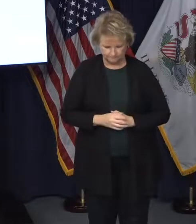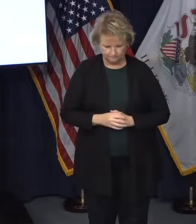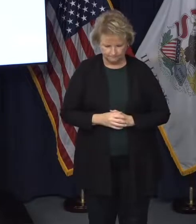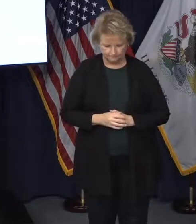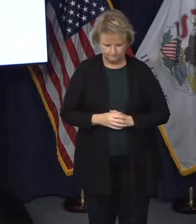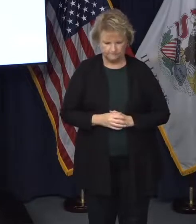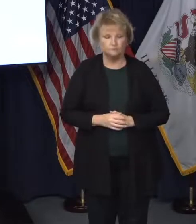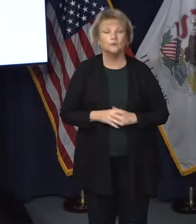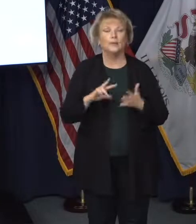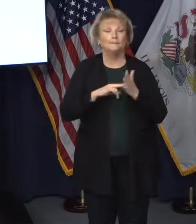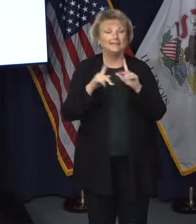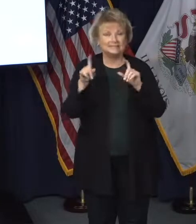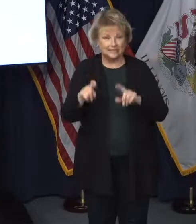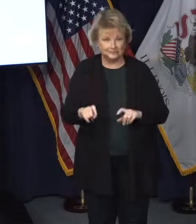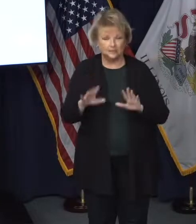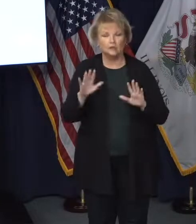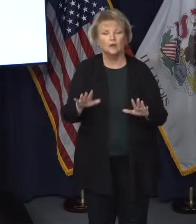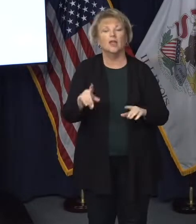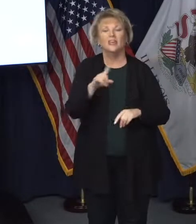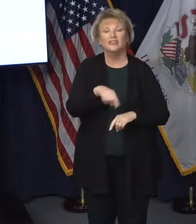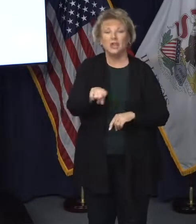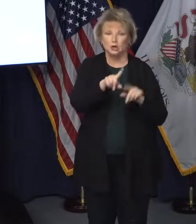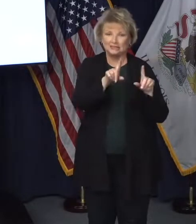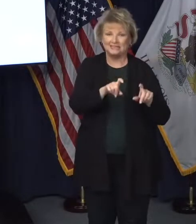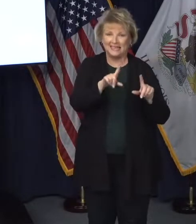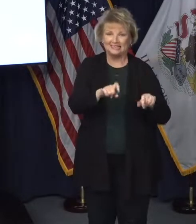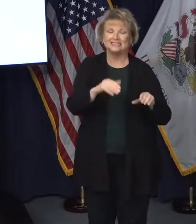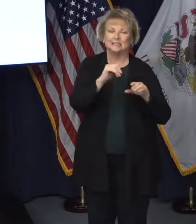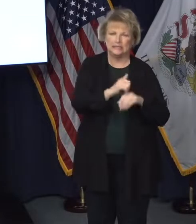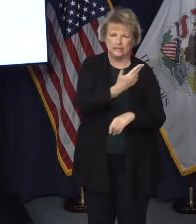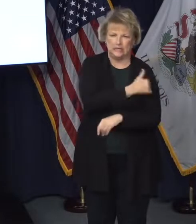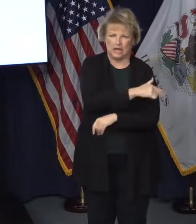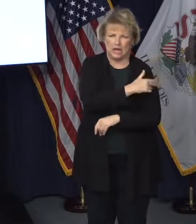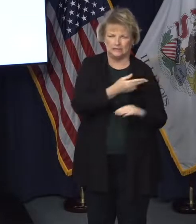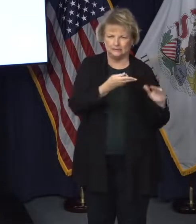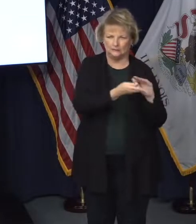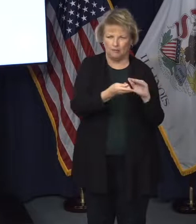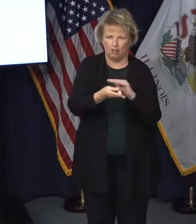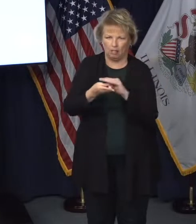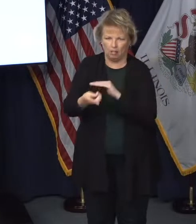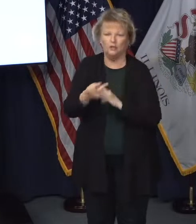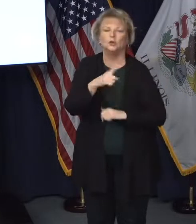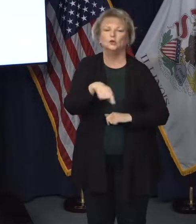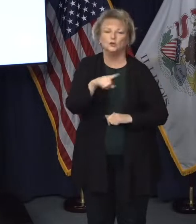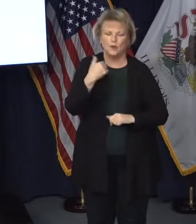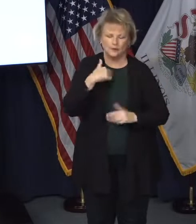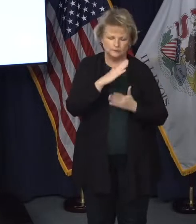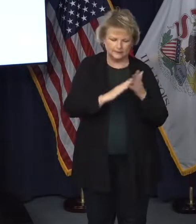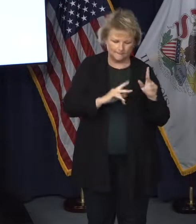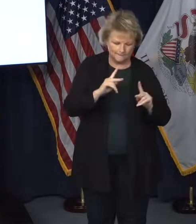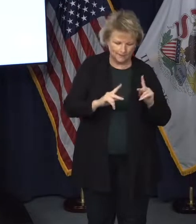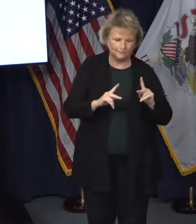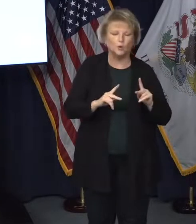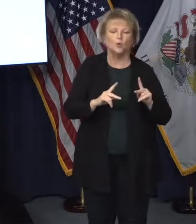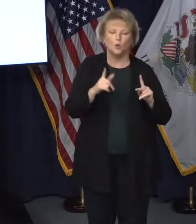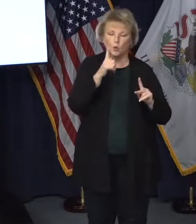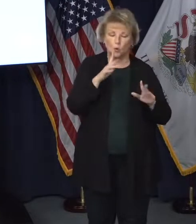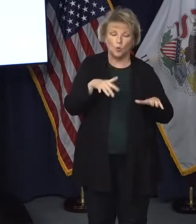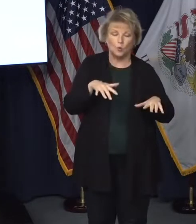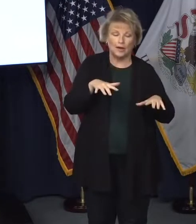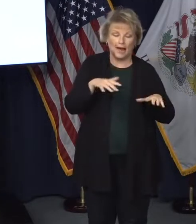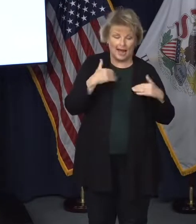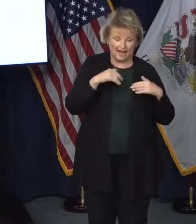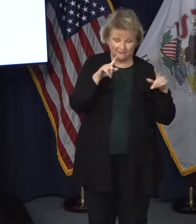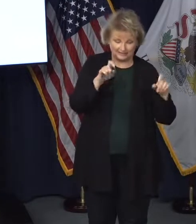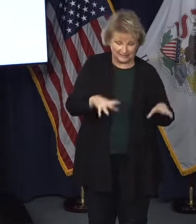They get tested. Right, so, so they're being tested there in the hospital. So you will have people that are getting their test, and then if